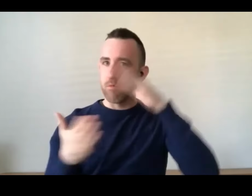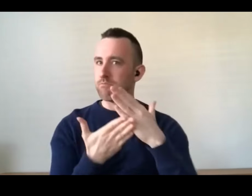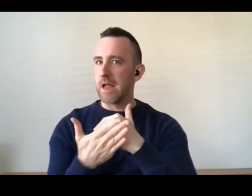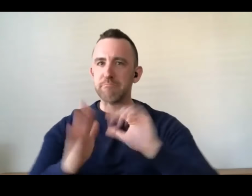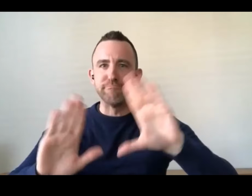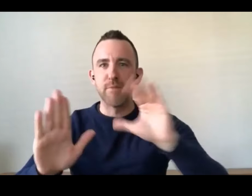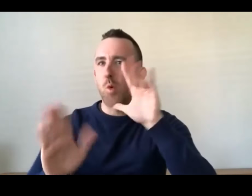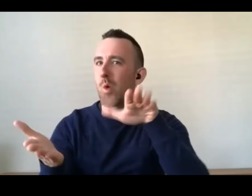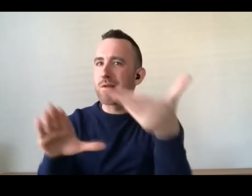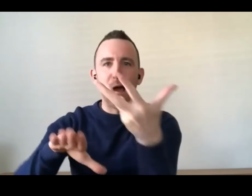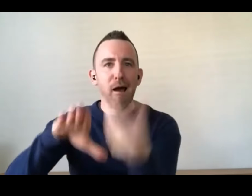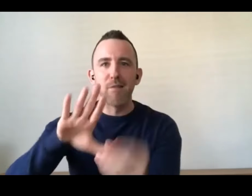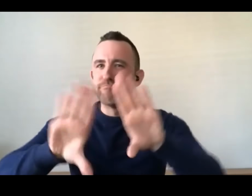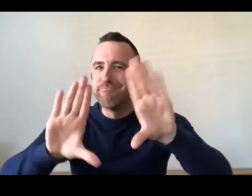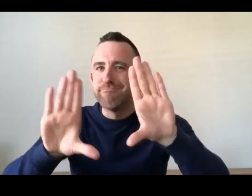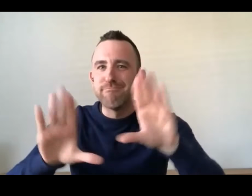won't die.